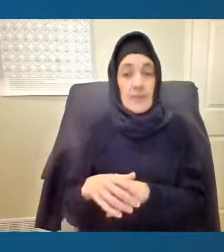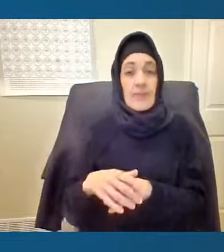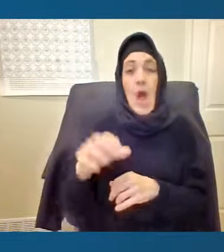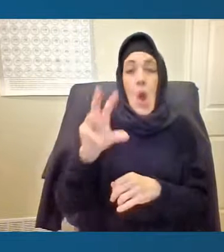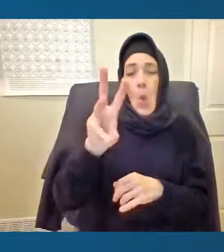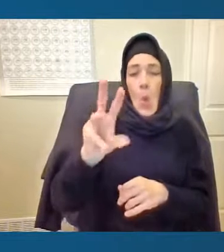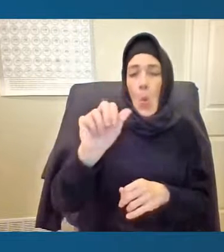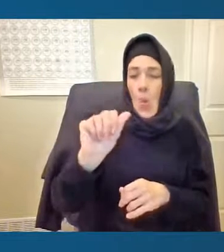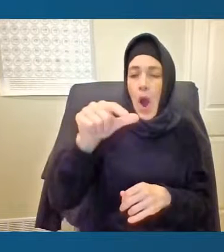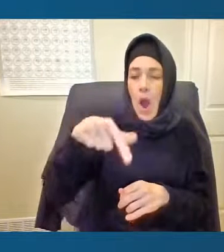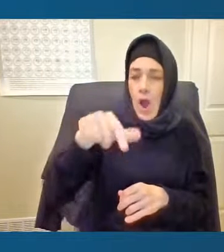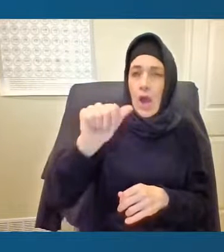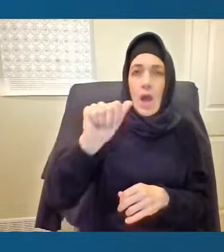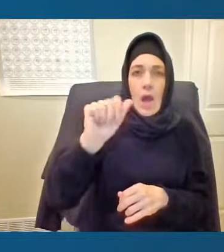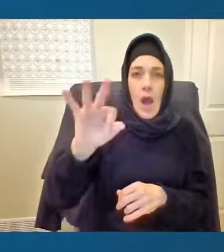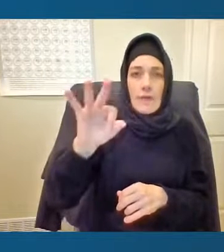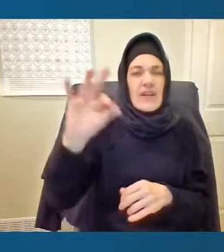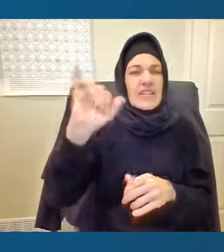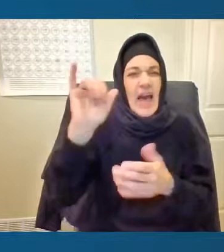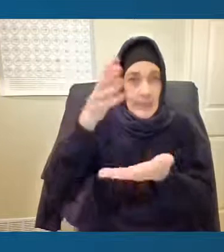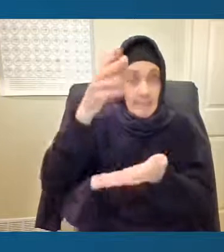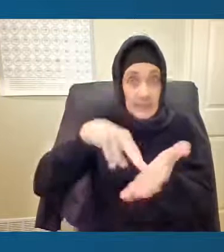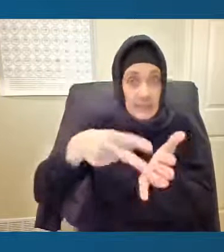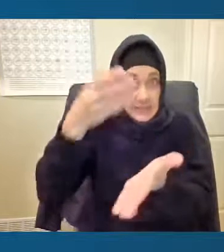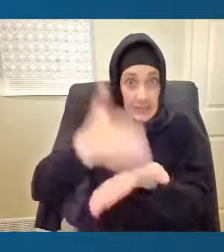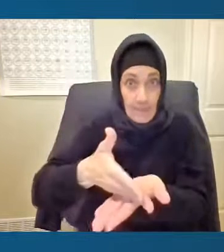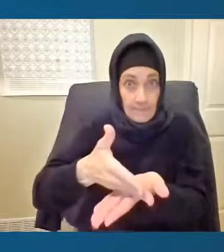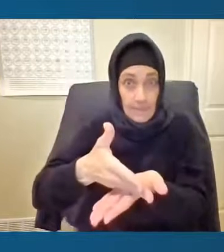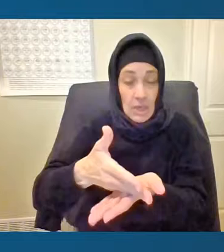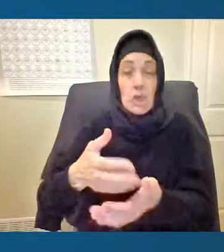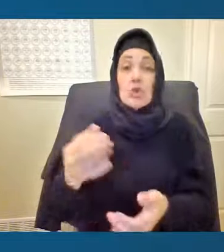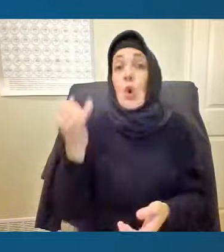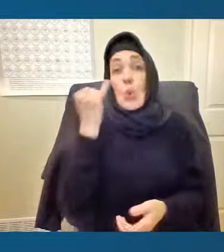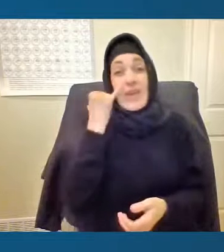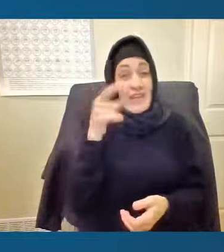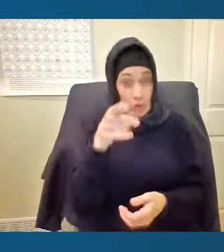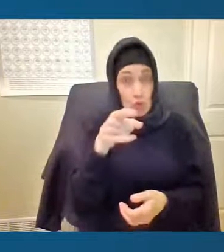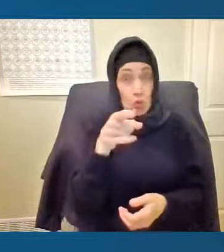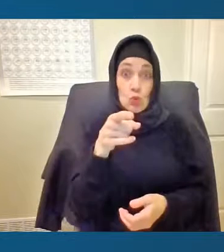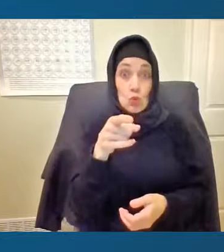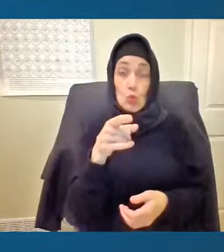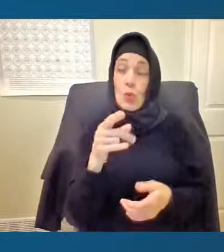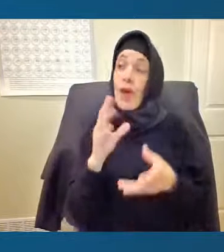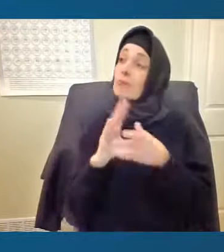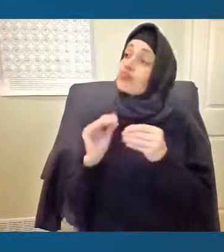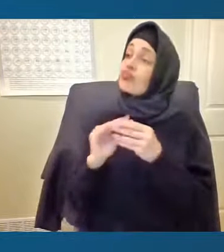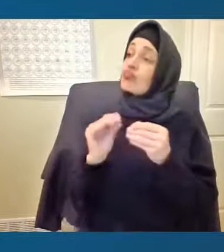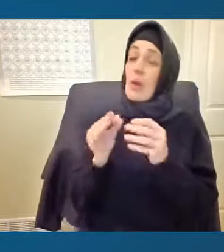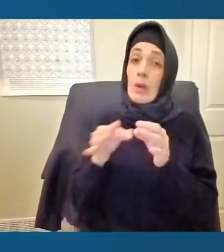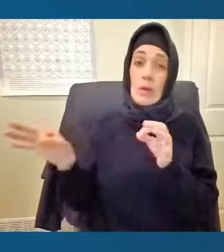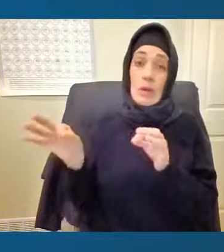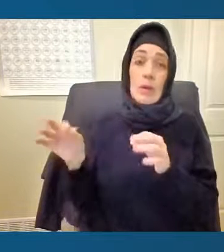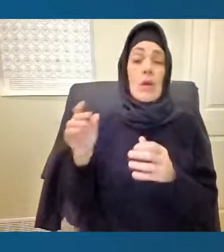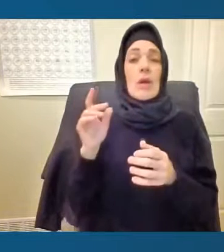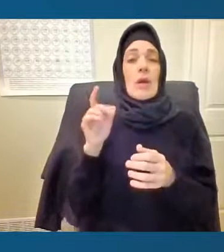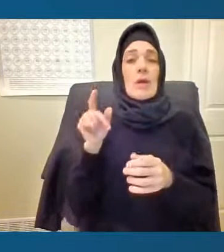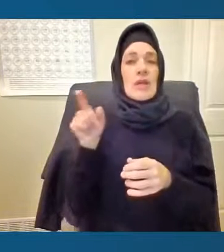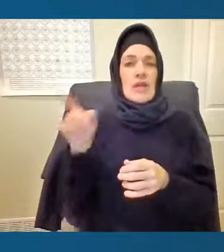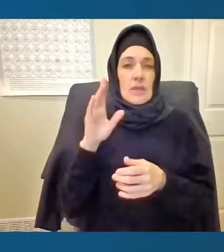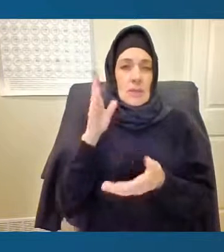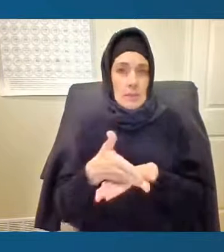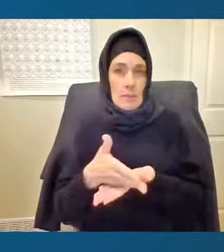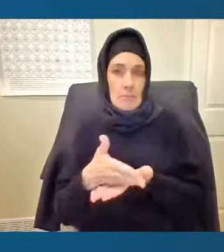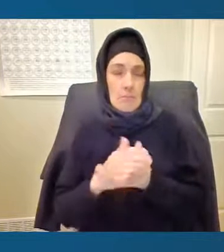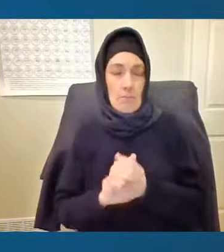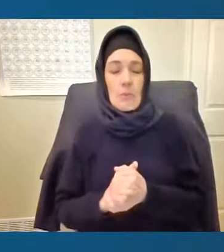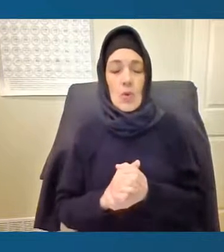kitab Allah. Like if you just recited a verse, he stopped right there. A funny story. One of the sahaba, I forget